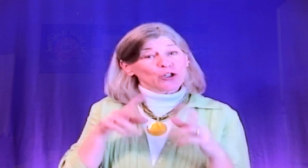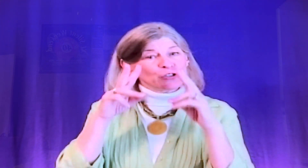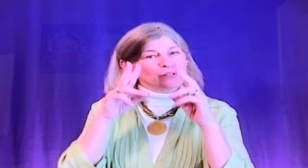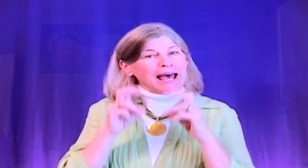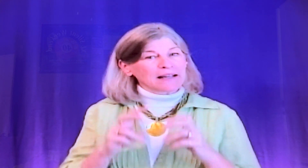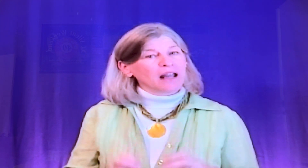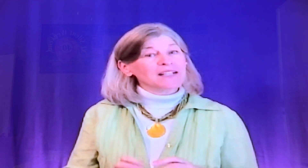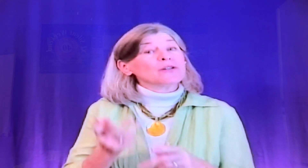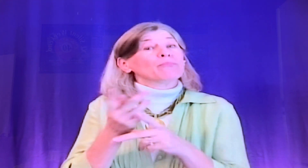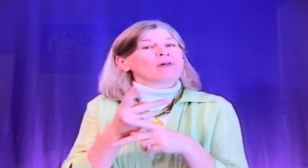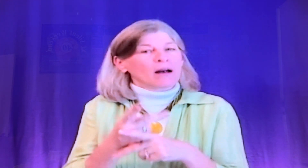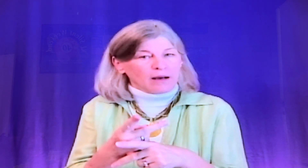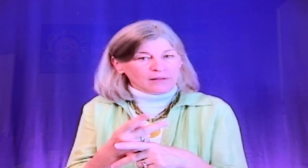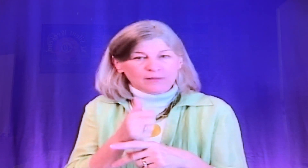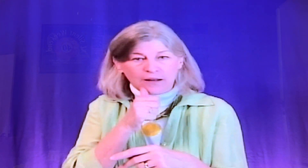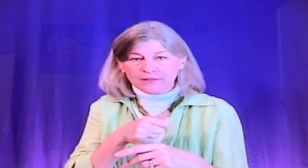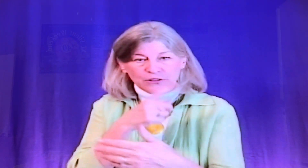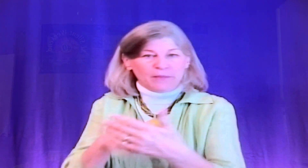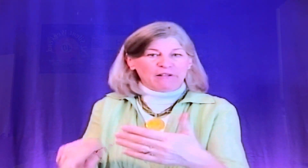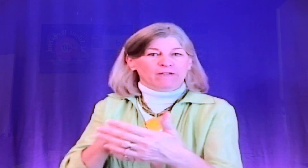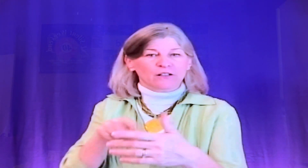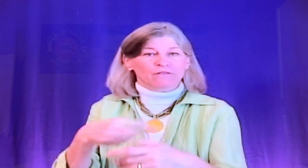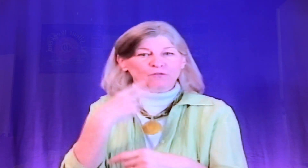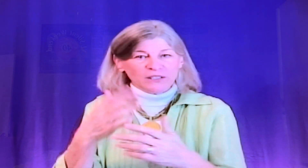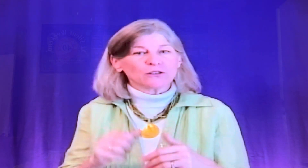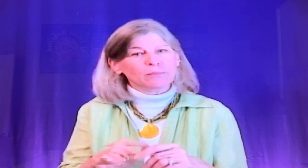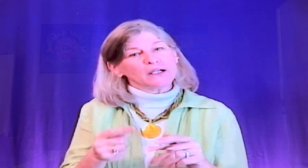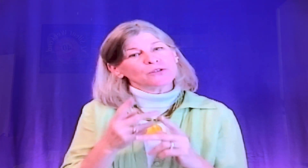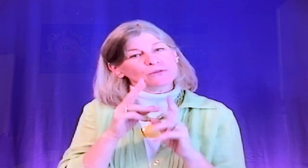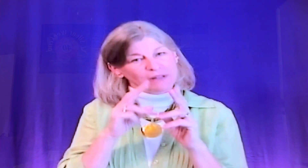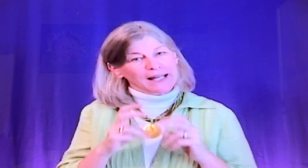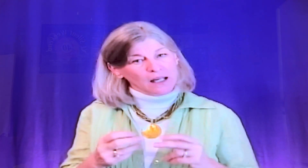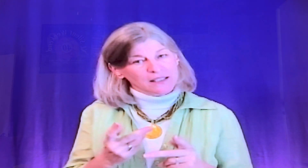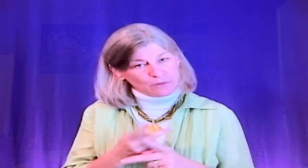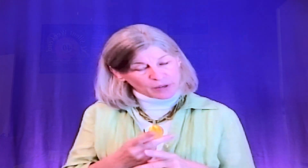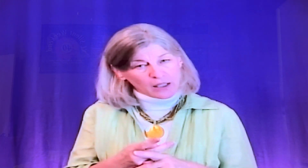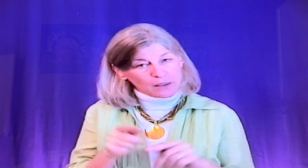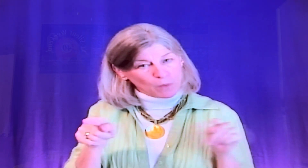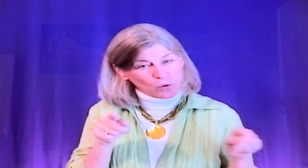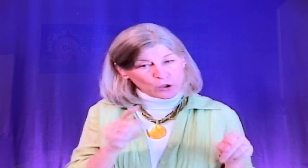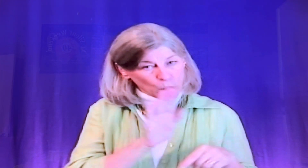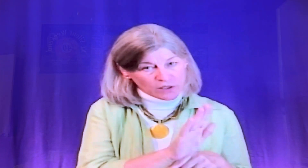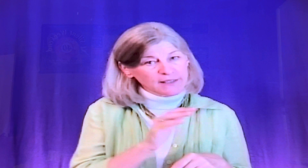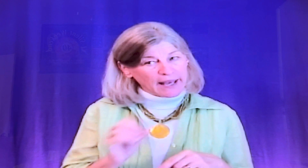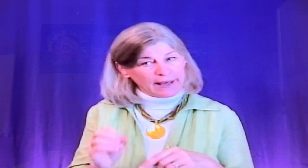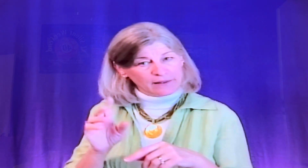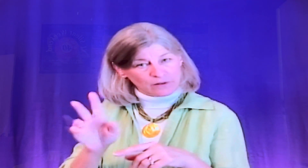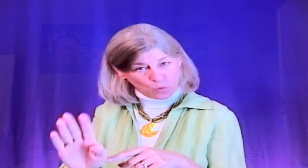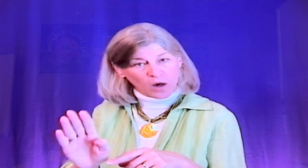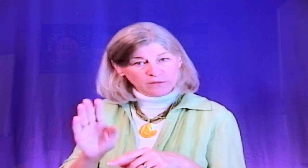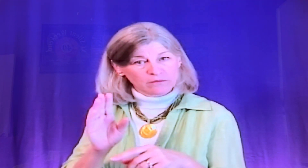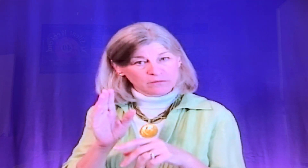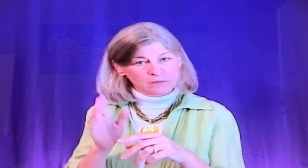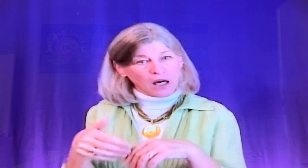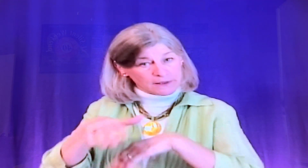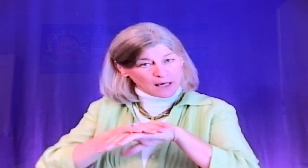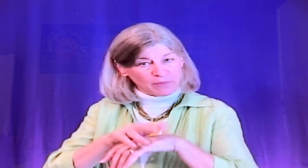to analyze the product, not to make fun of the voicer, but to analyze the product, both yours and the one on top of